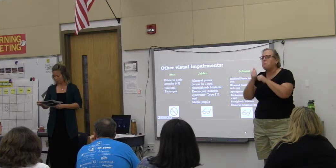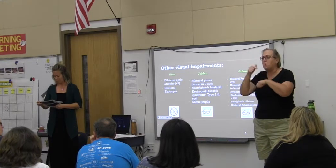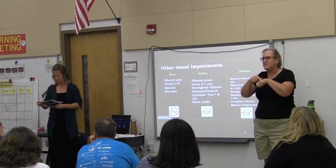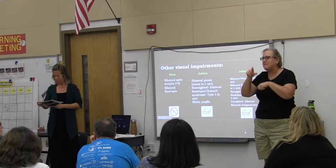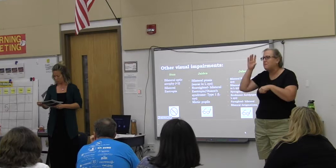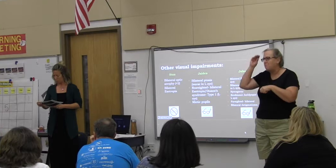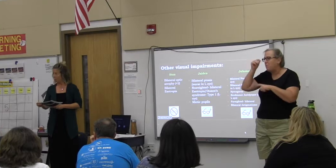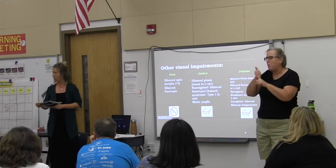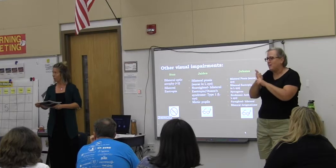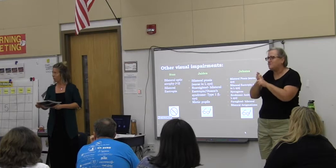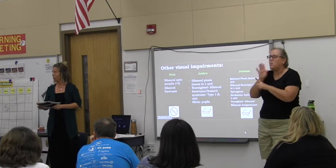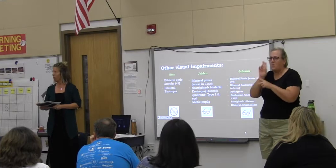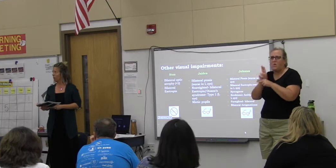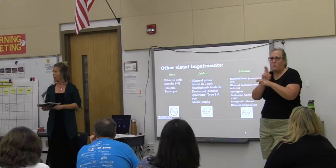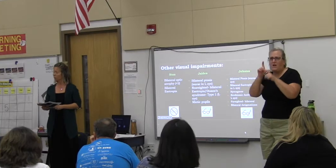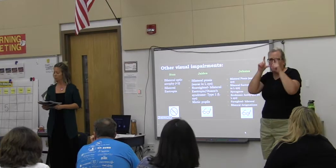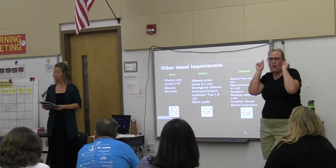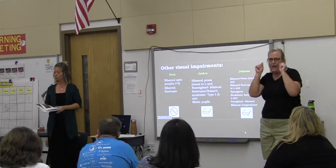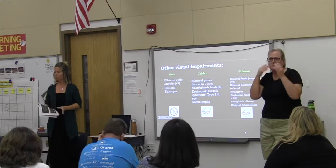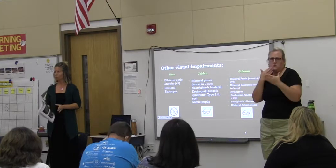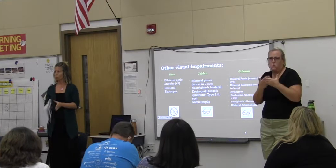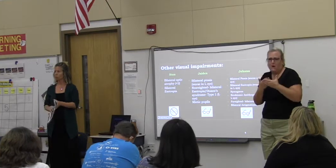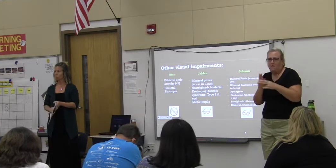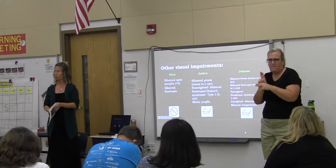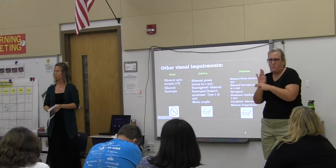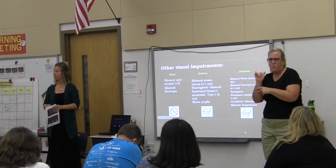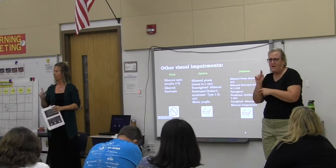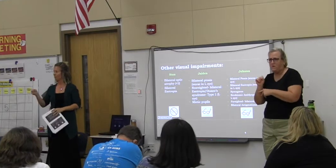boys do wear their glasses pretty well.